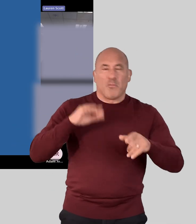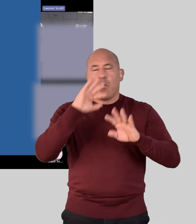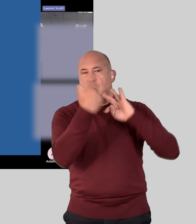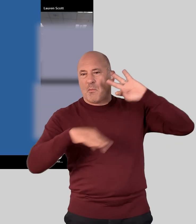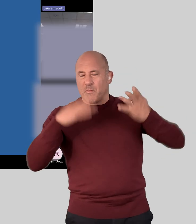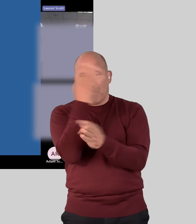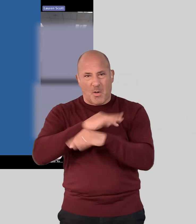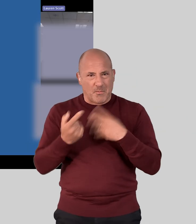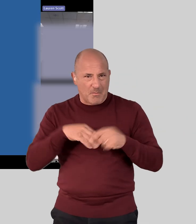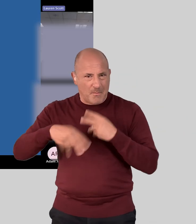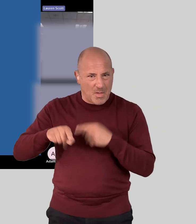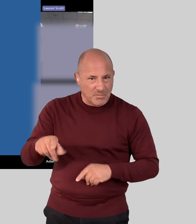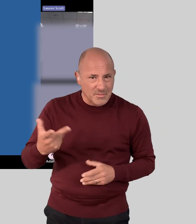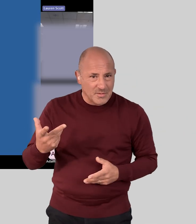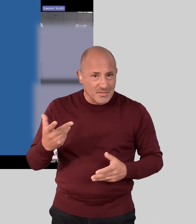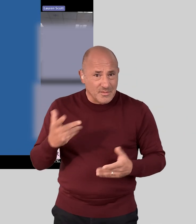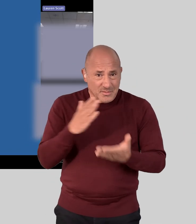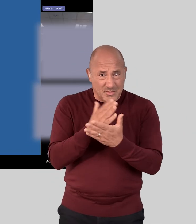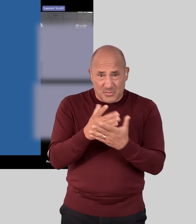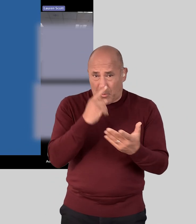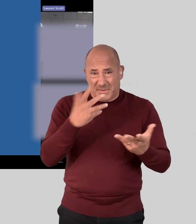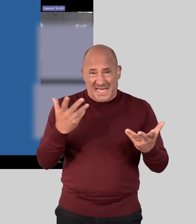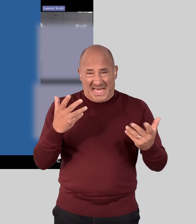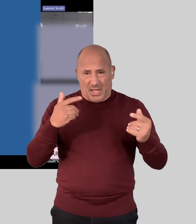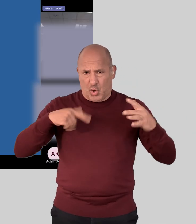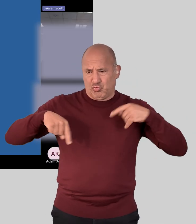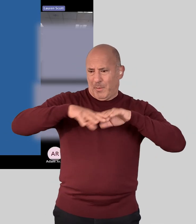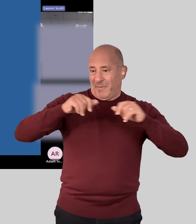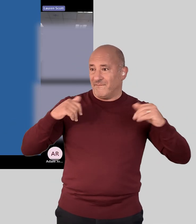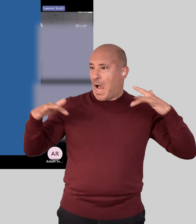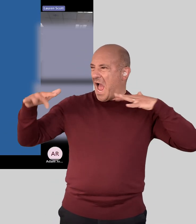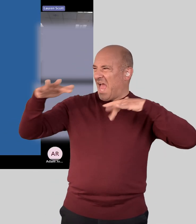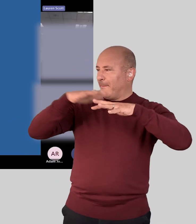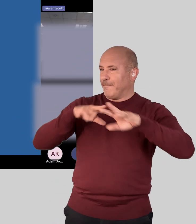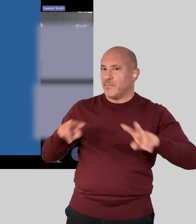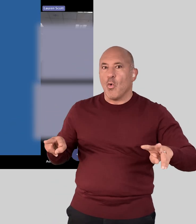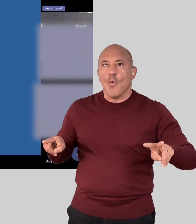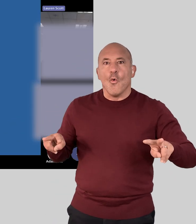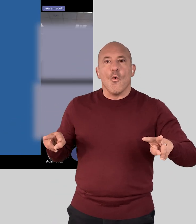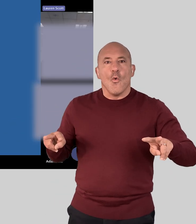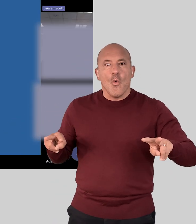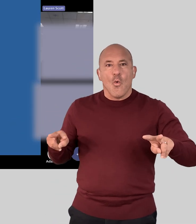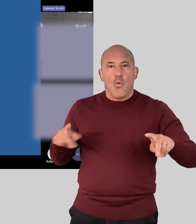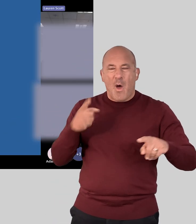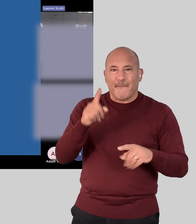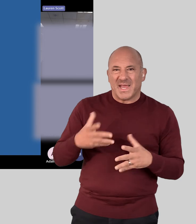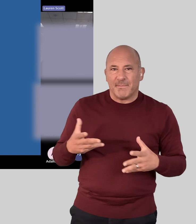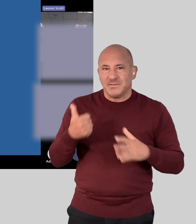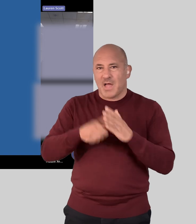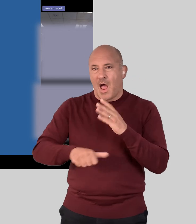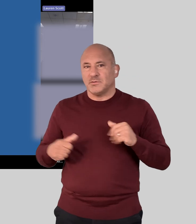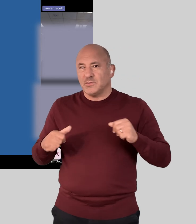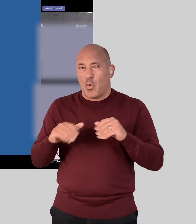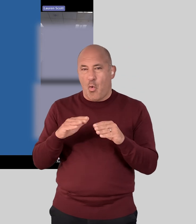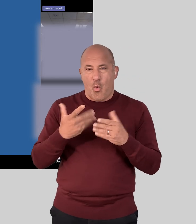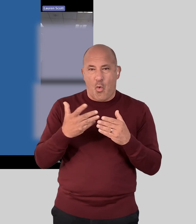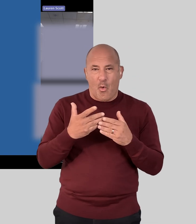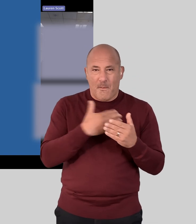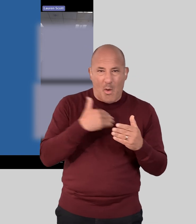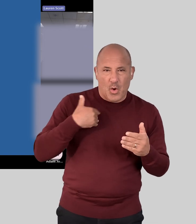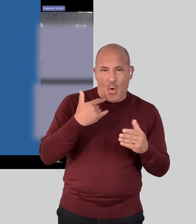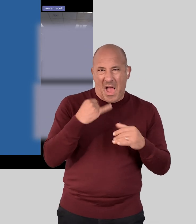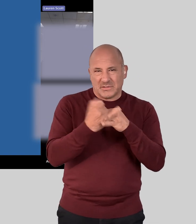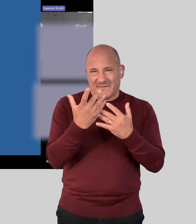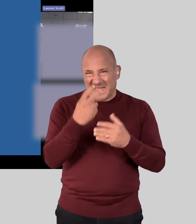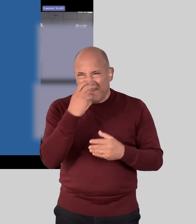presenting. Could be just pure the vibes of the room, like where people are at, if it's the start of the day, the end of the day. Like there's so